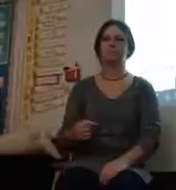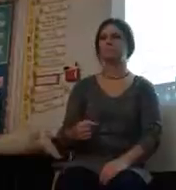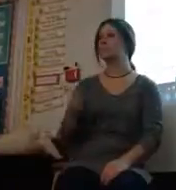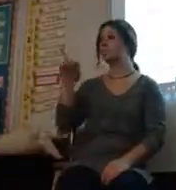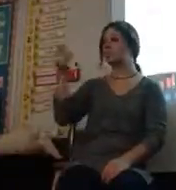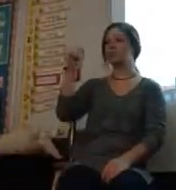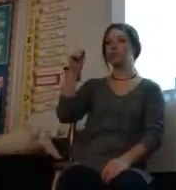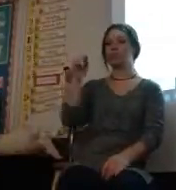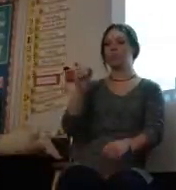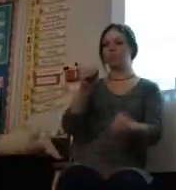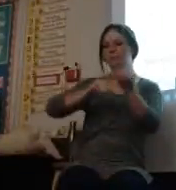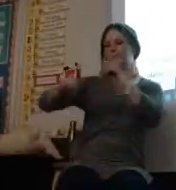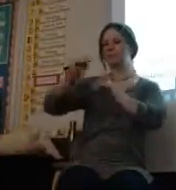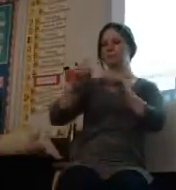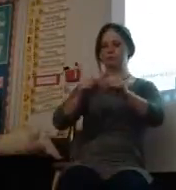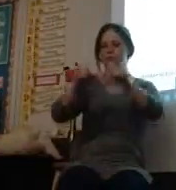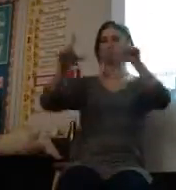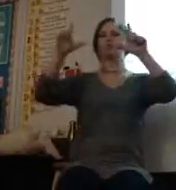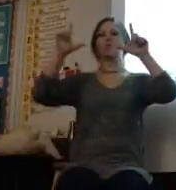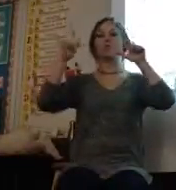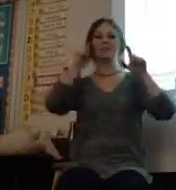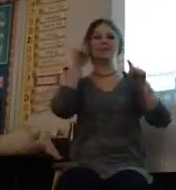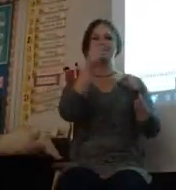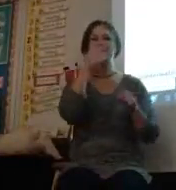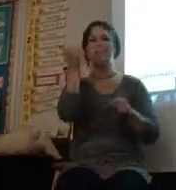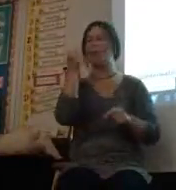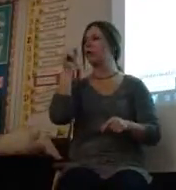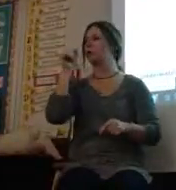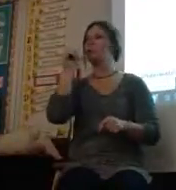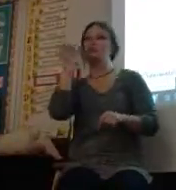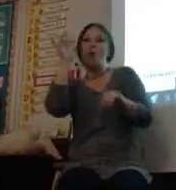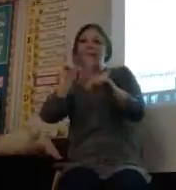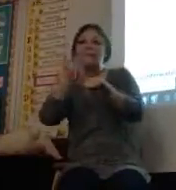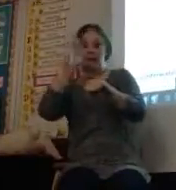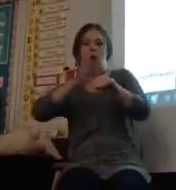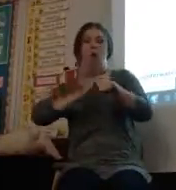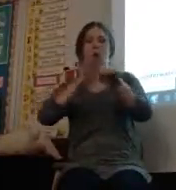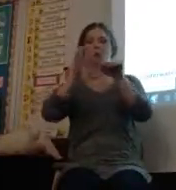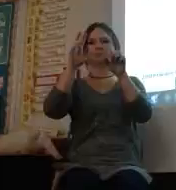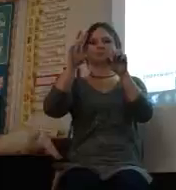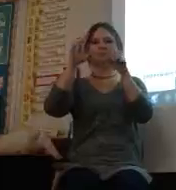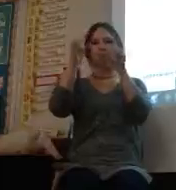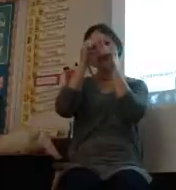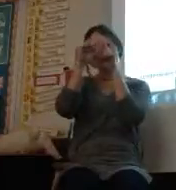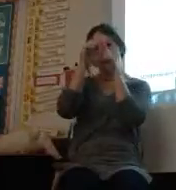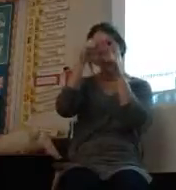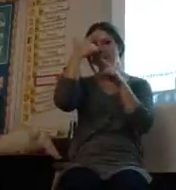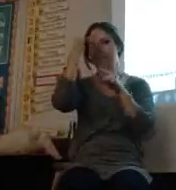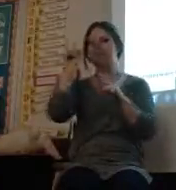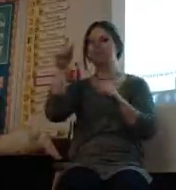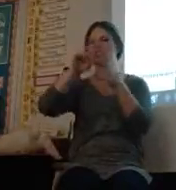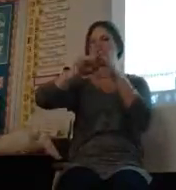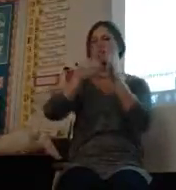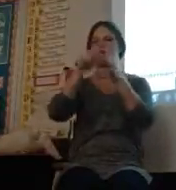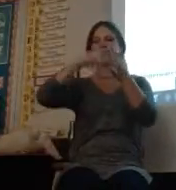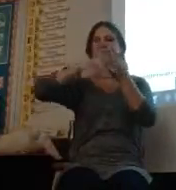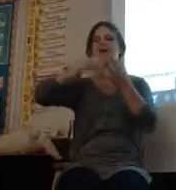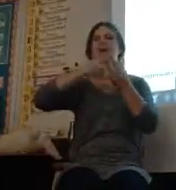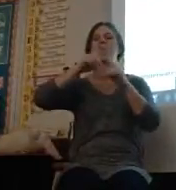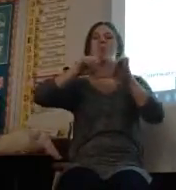so that it's zoomed in so you can see it better. Just don't click on the text, otherwise he'll start reading where you click. So just click with the arrow